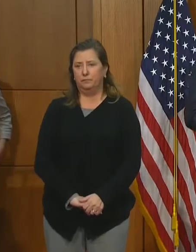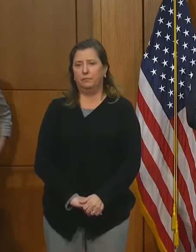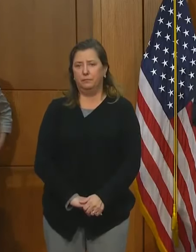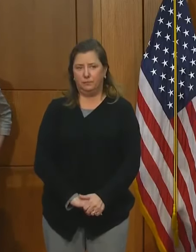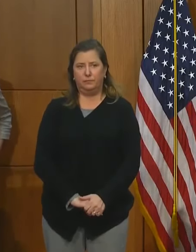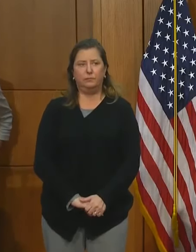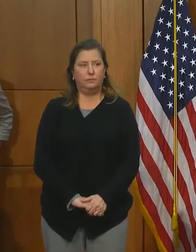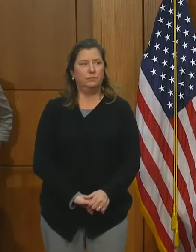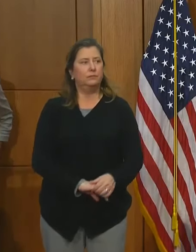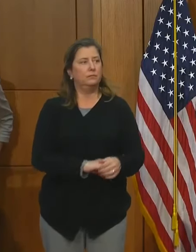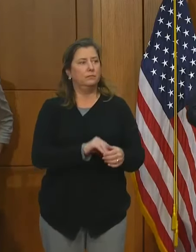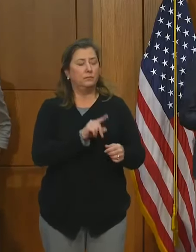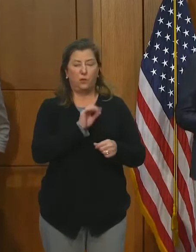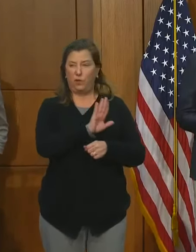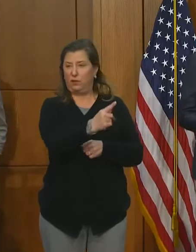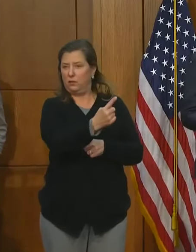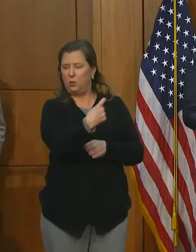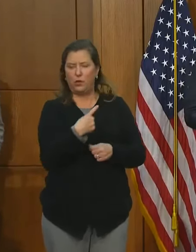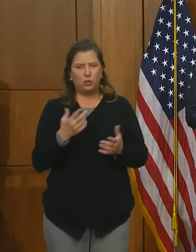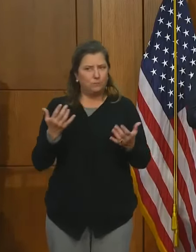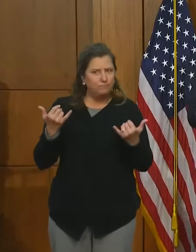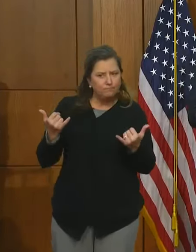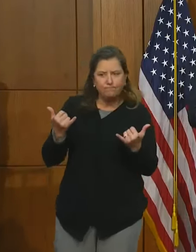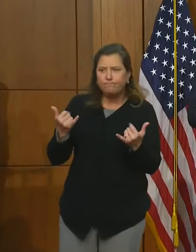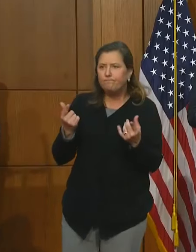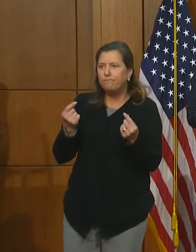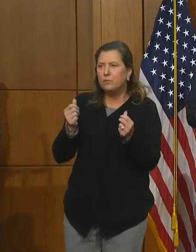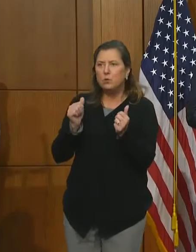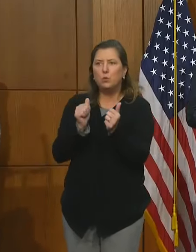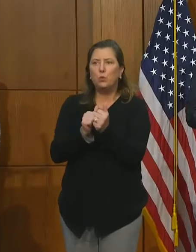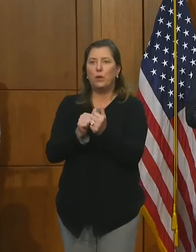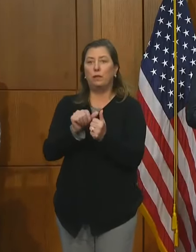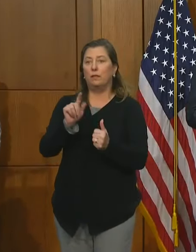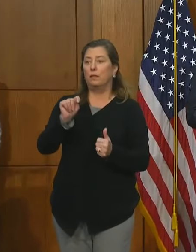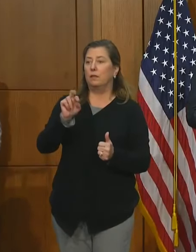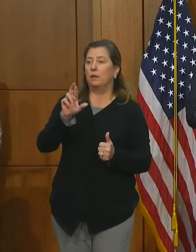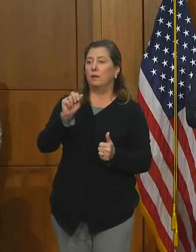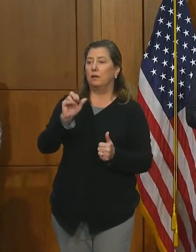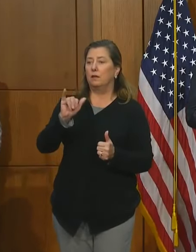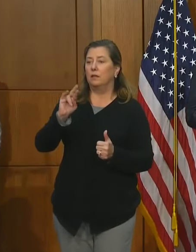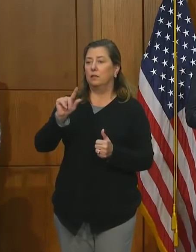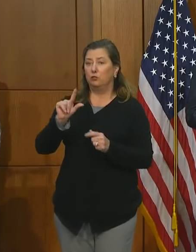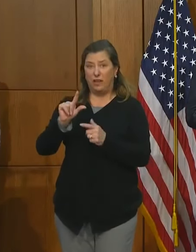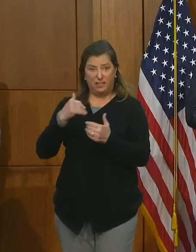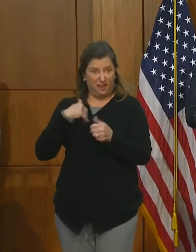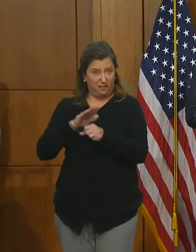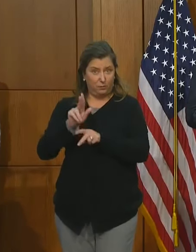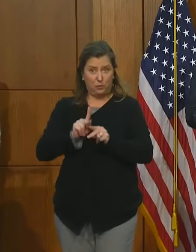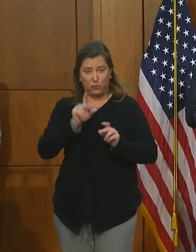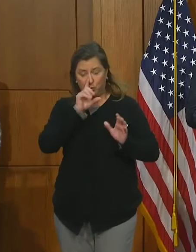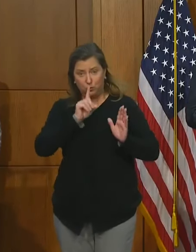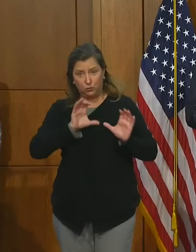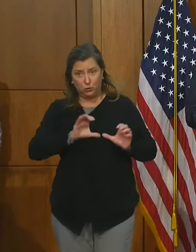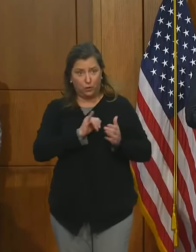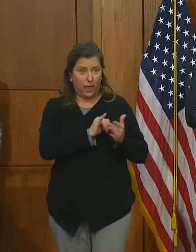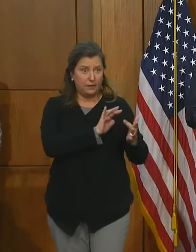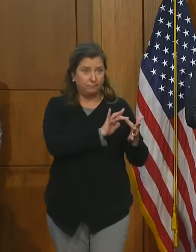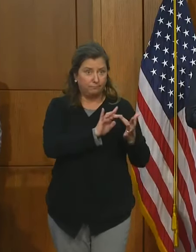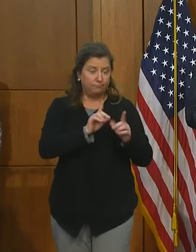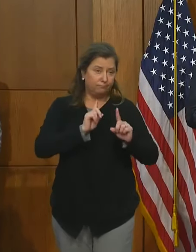So the question was really about where we are with regard to tracing workforce. And we started